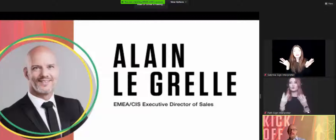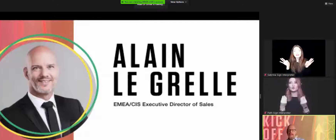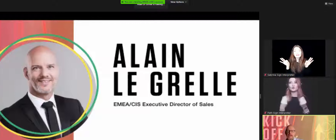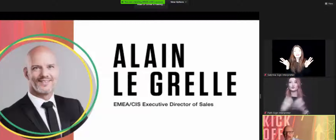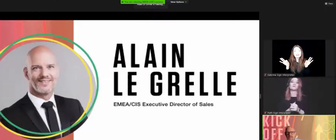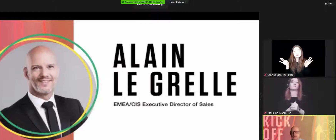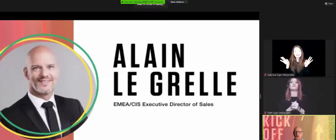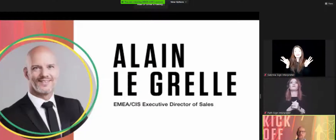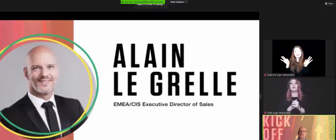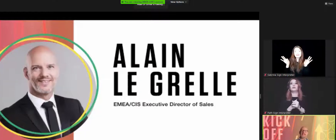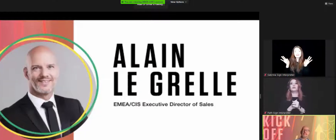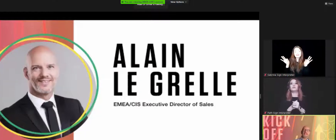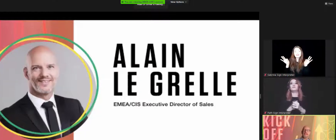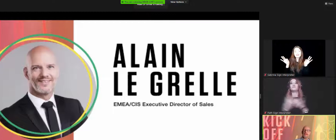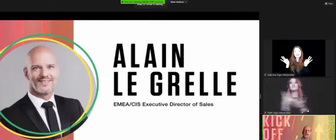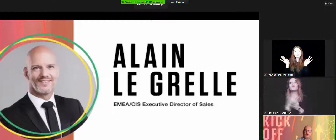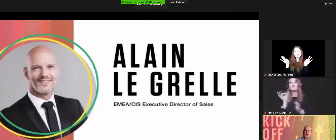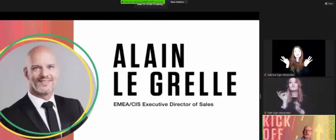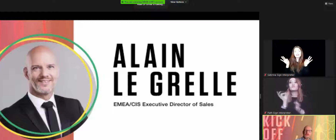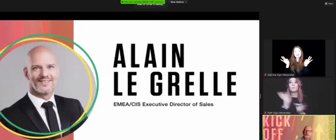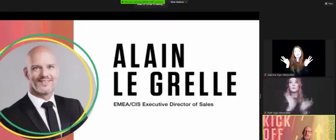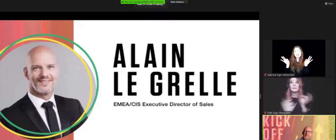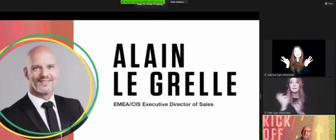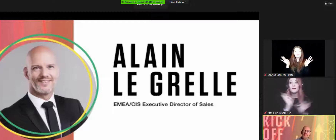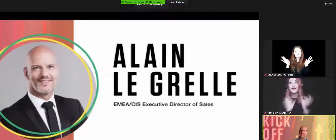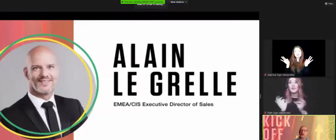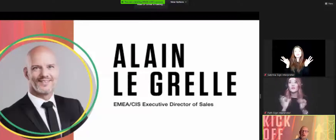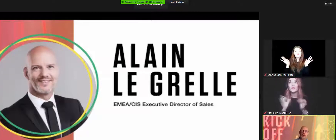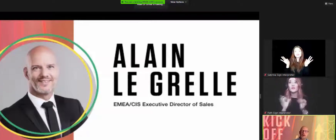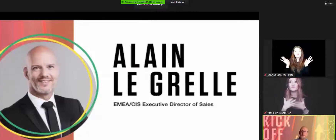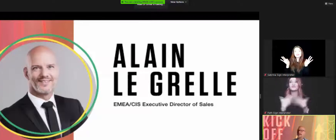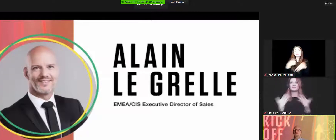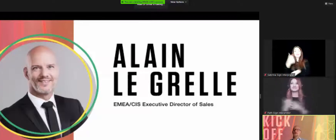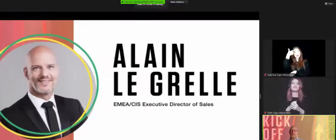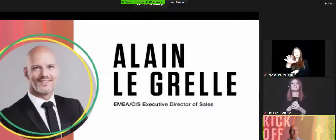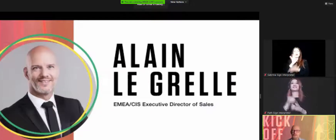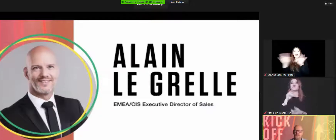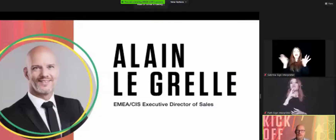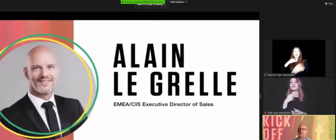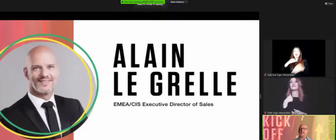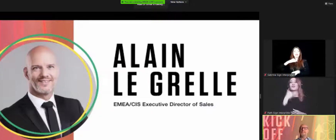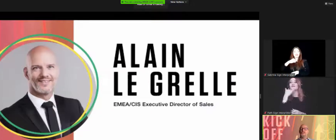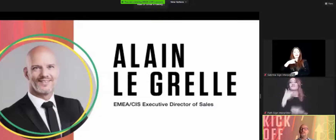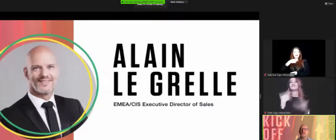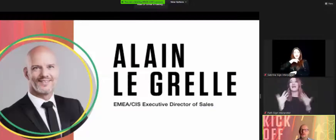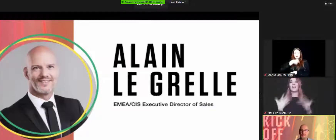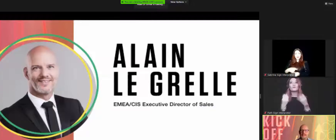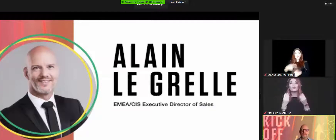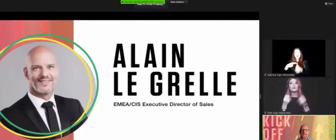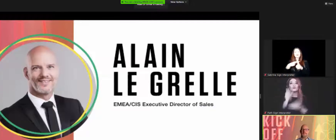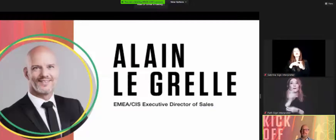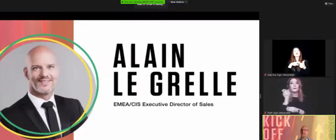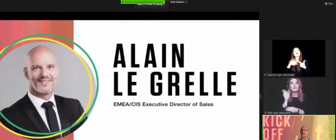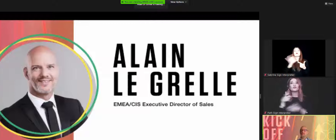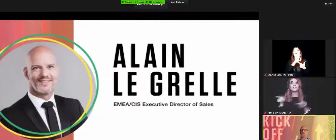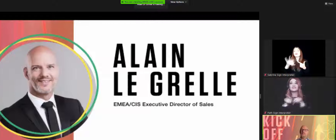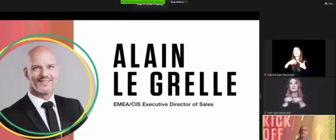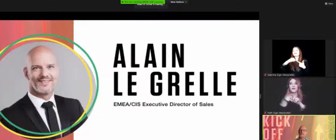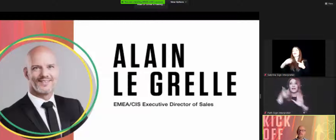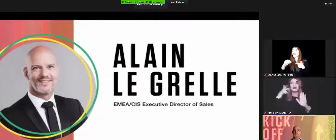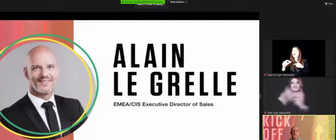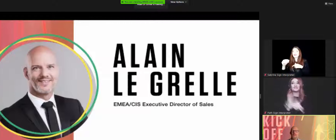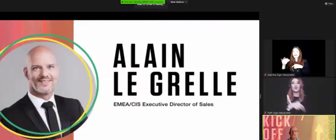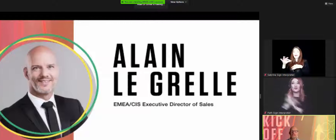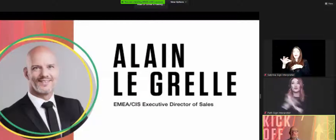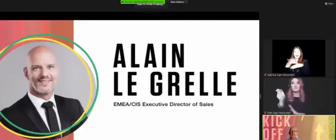tagging Ariix Corp, tagging your leaders, your upline, your downline. So do that, enjoy that, because afterwards you will need